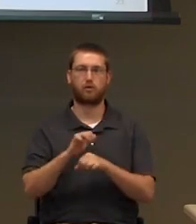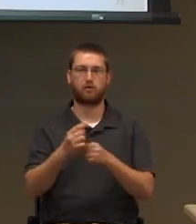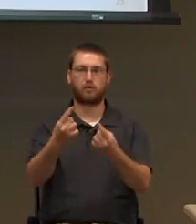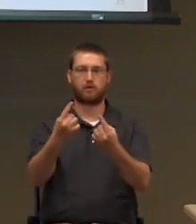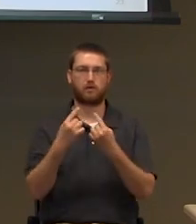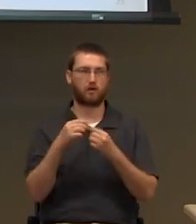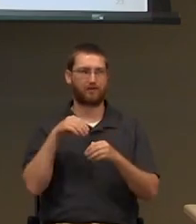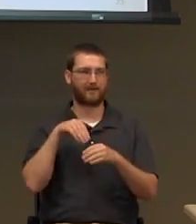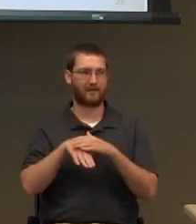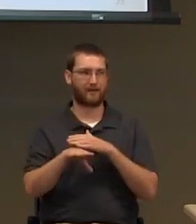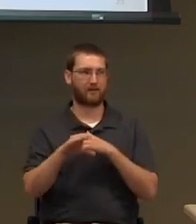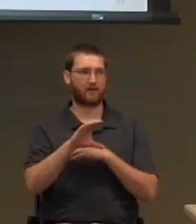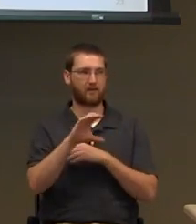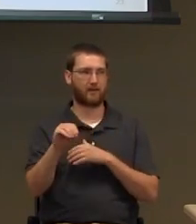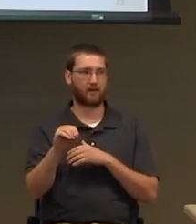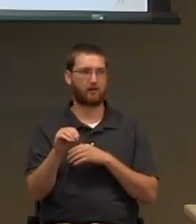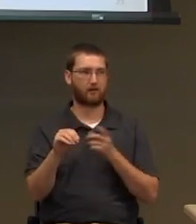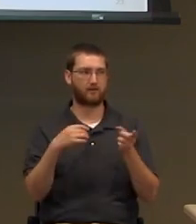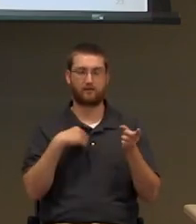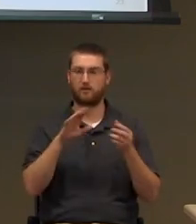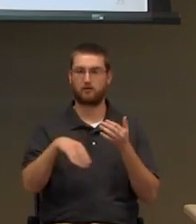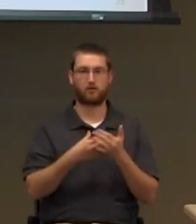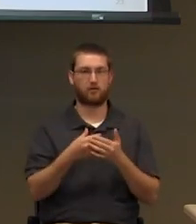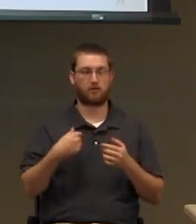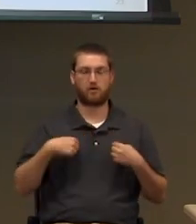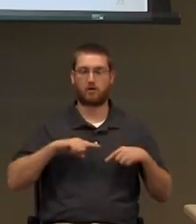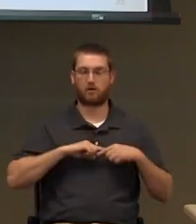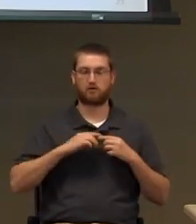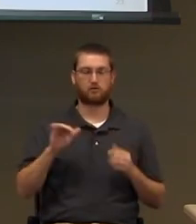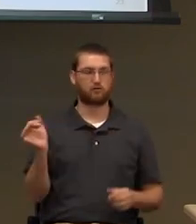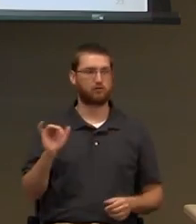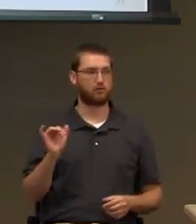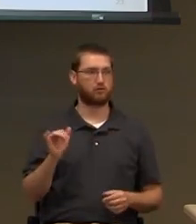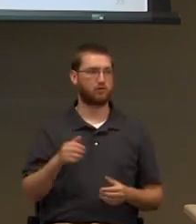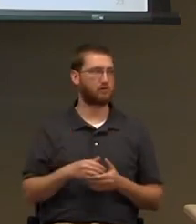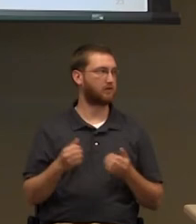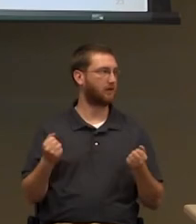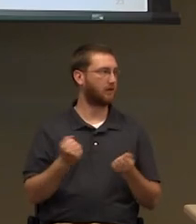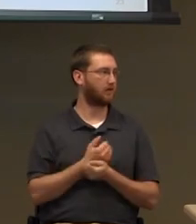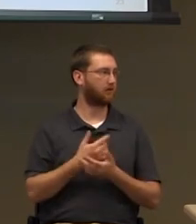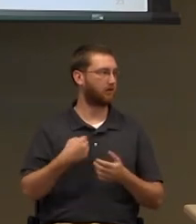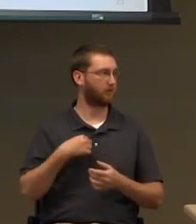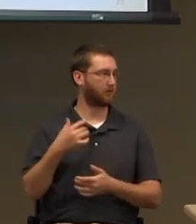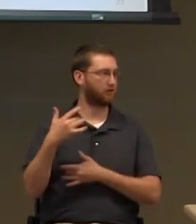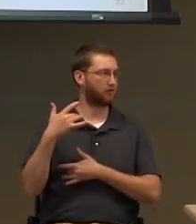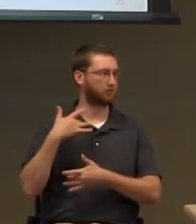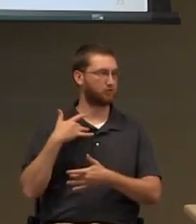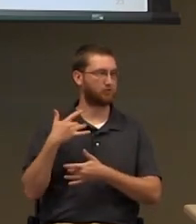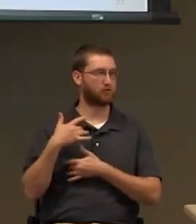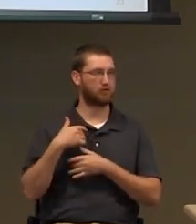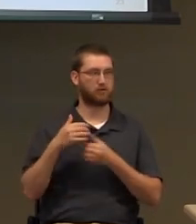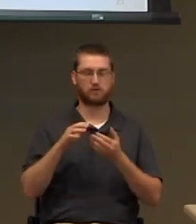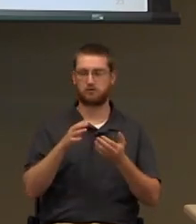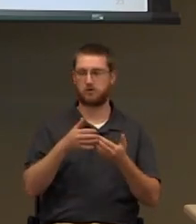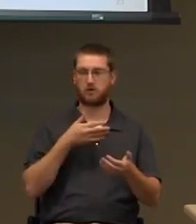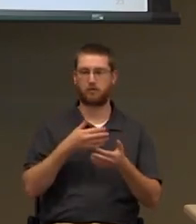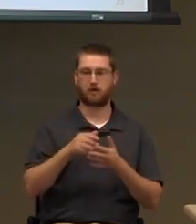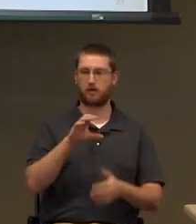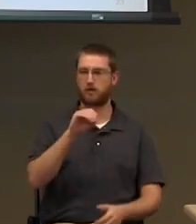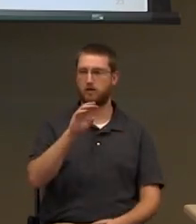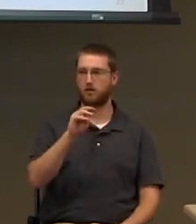the county. That's all for us to. It's the whole nine yards. As far as we're concerned, whether it's commercial or